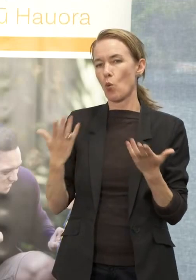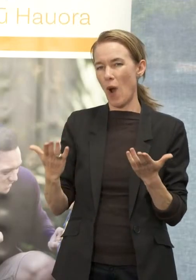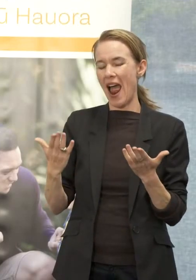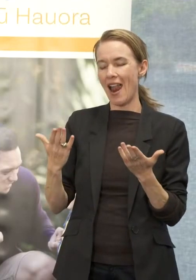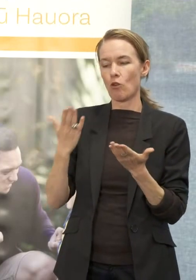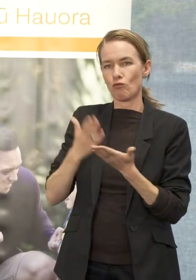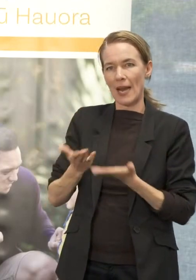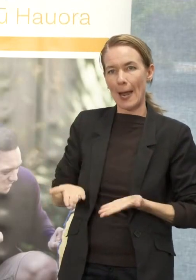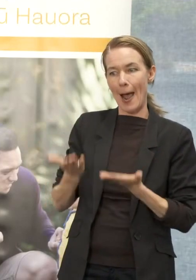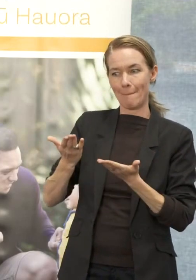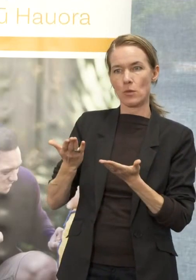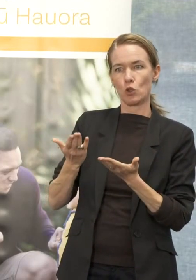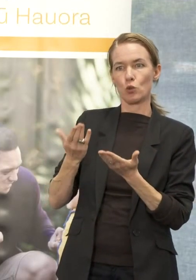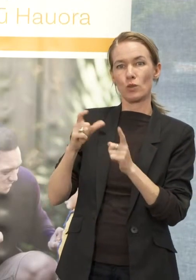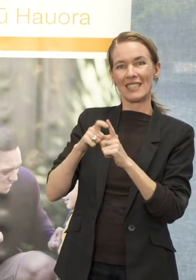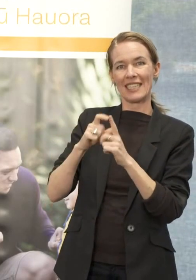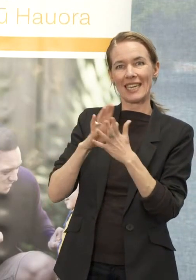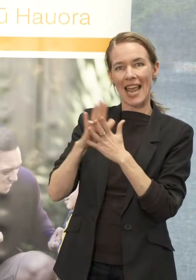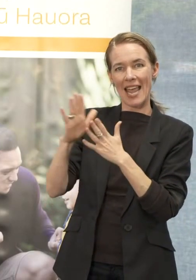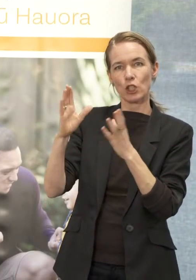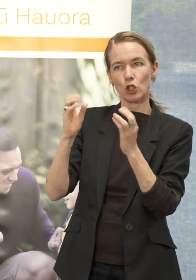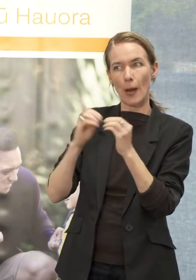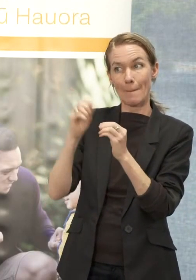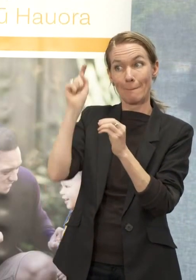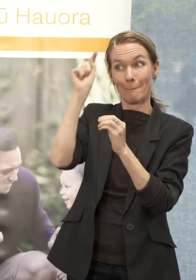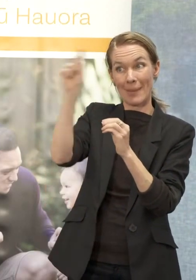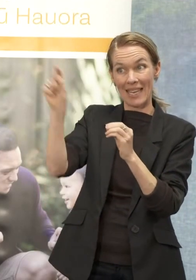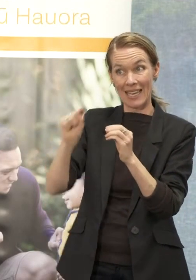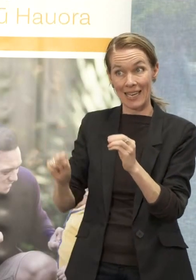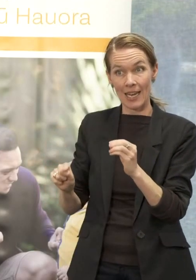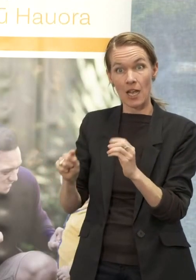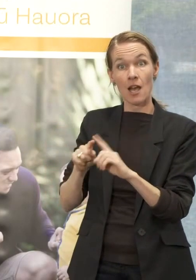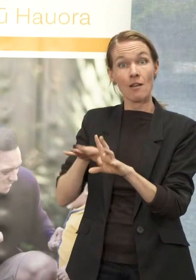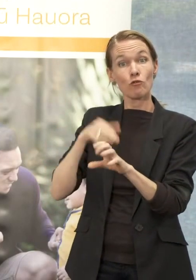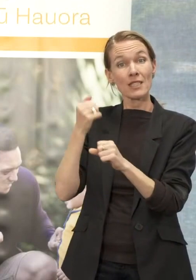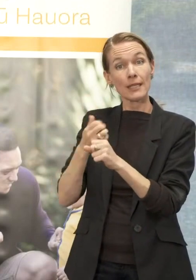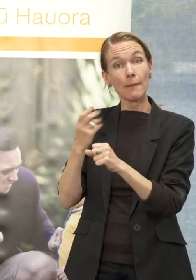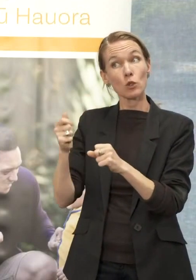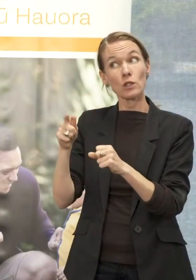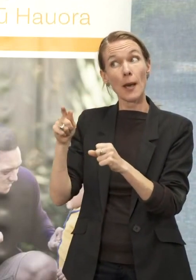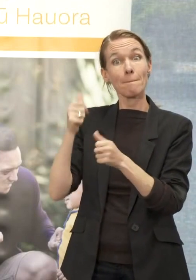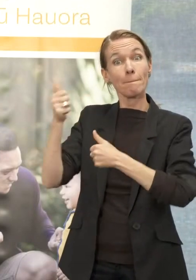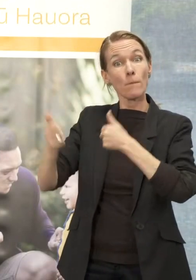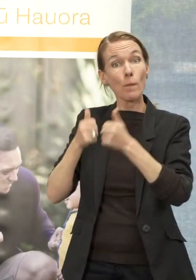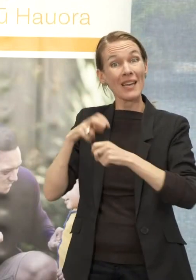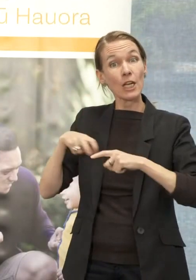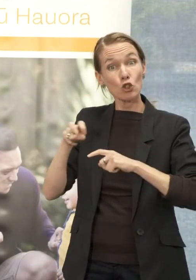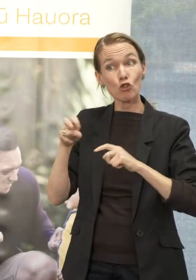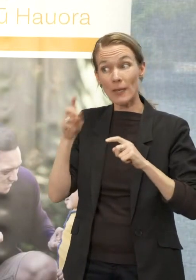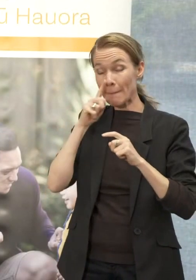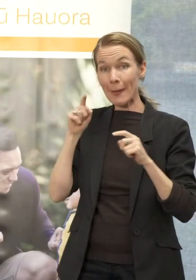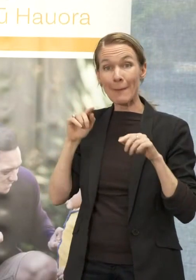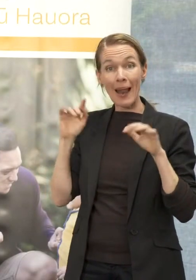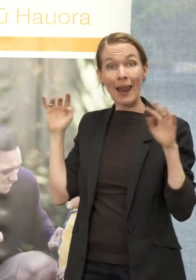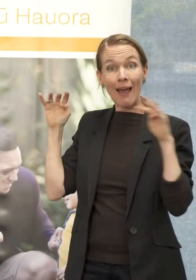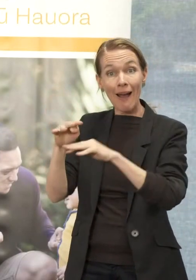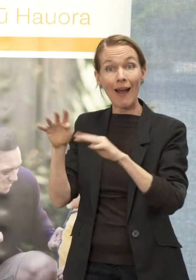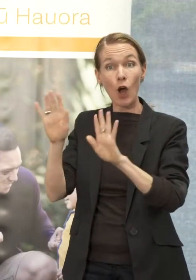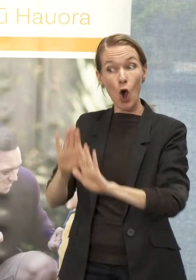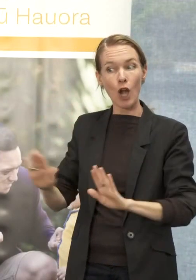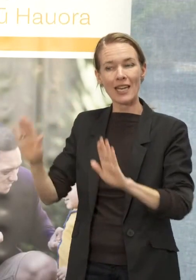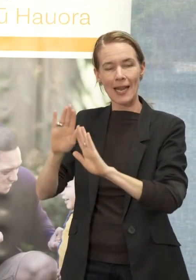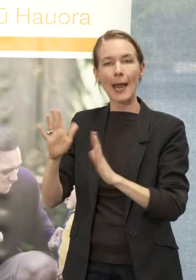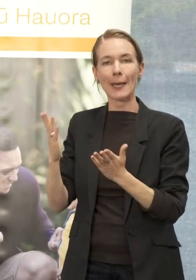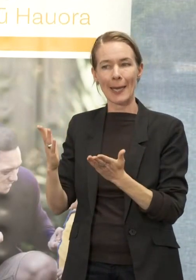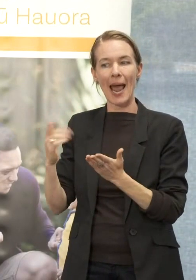my understanding, is that in our high tourism areas there's significant amount of testing happening. And that's, as I said, it's one